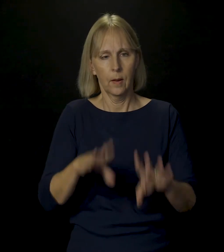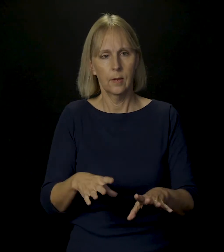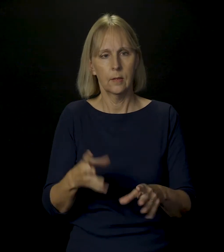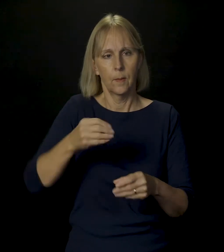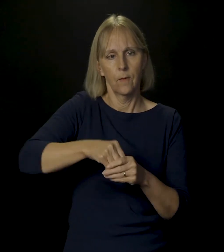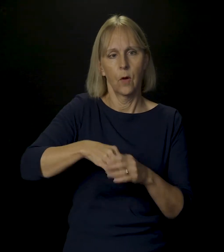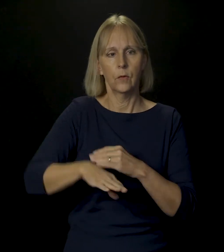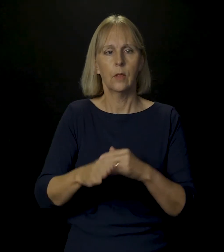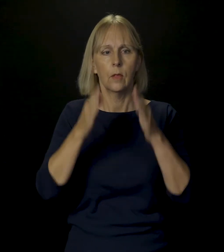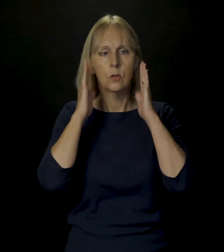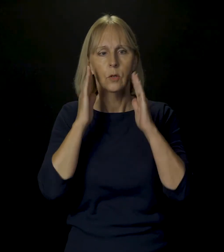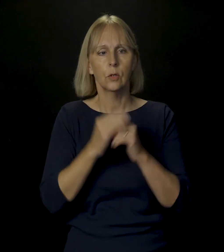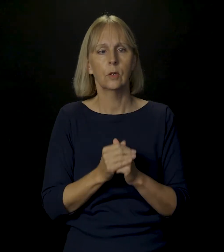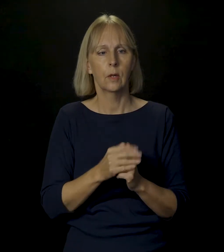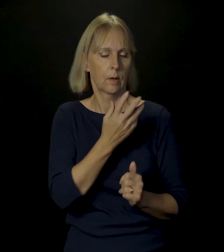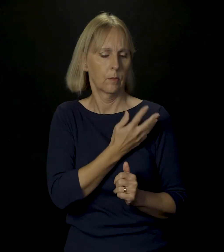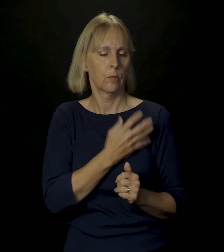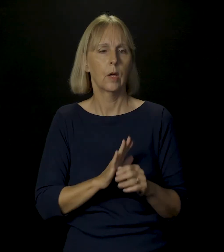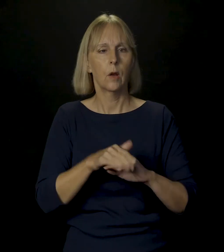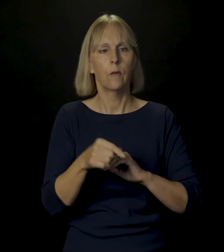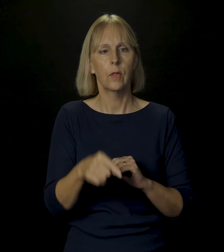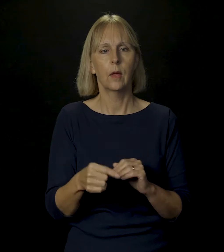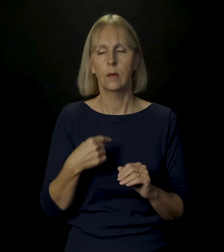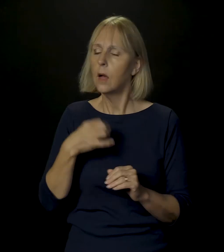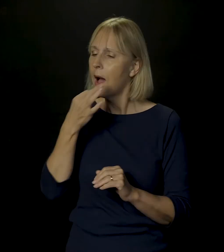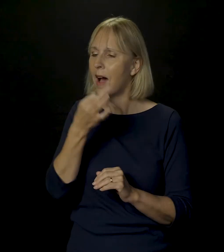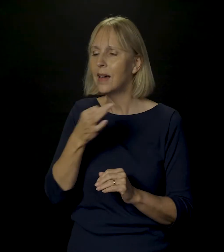Proud Of That I'm Going To Ask The Music Team To Come Up